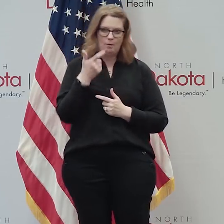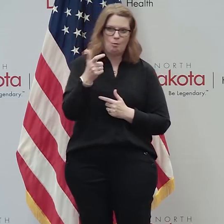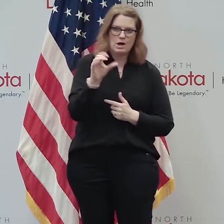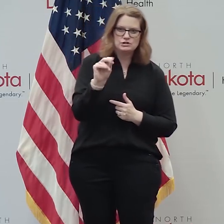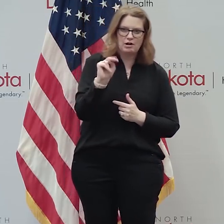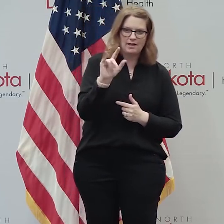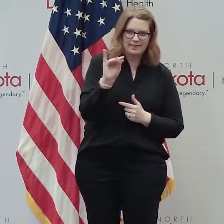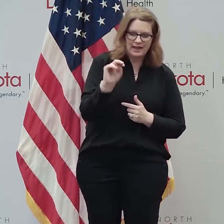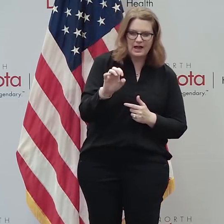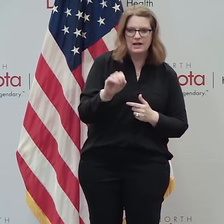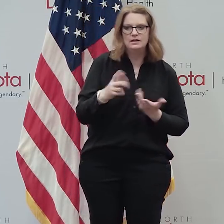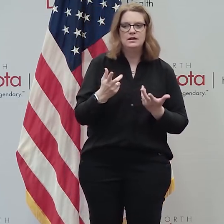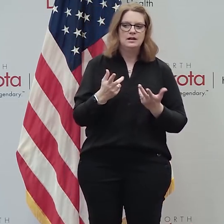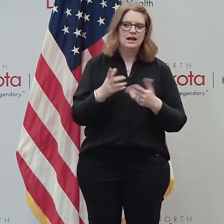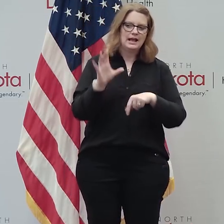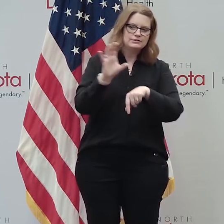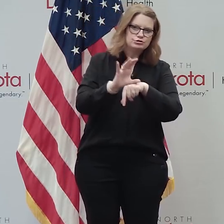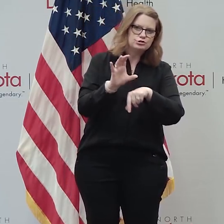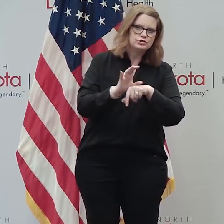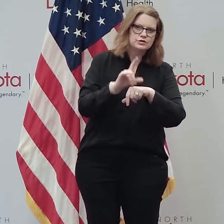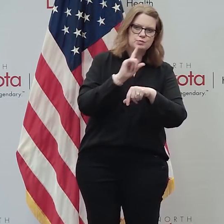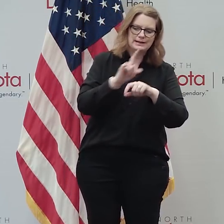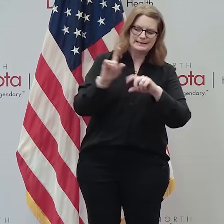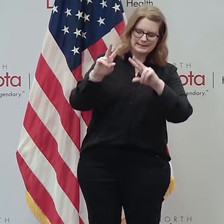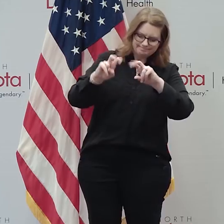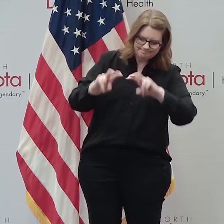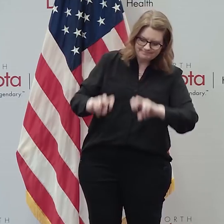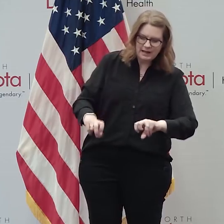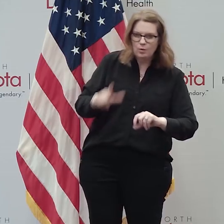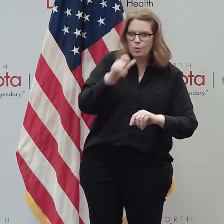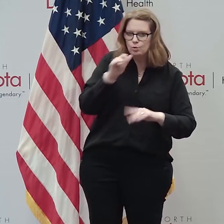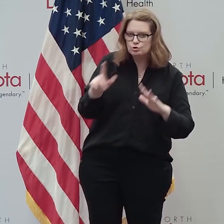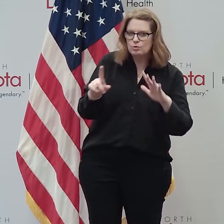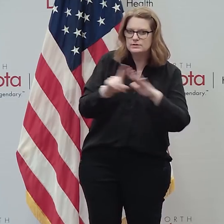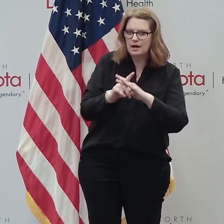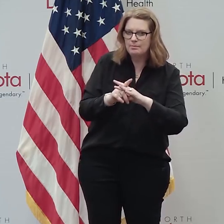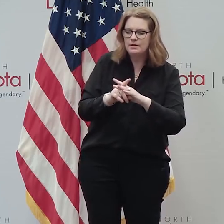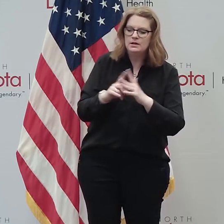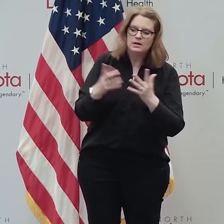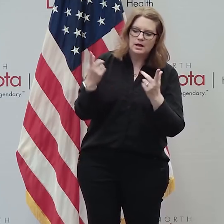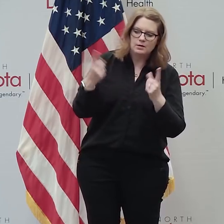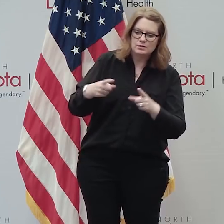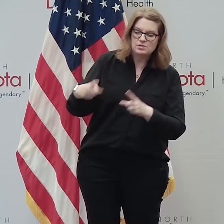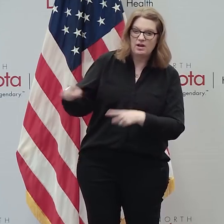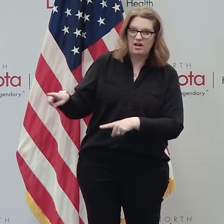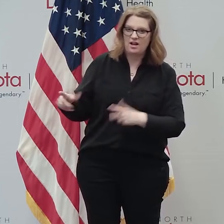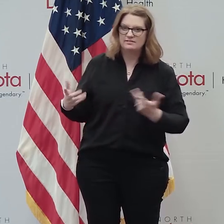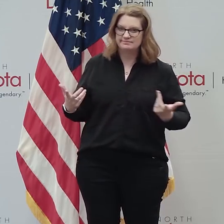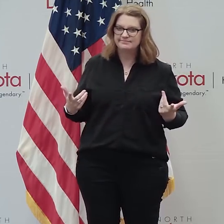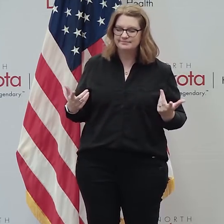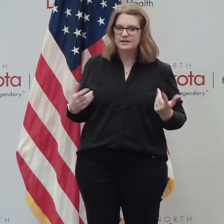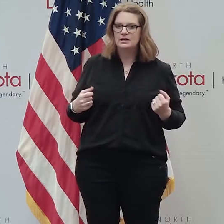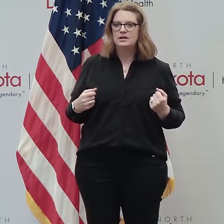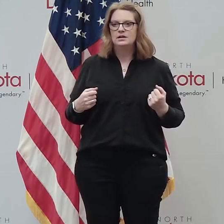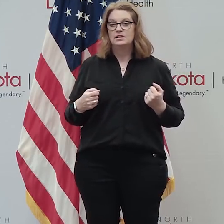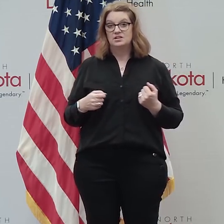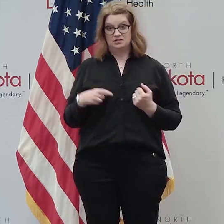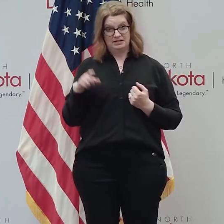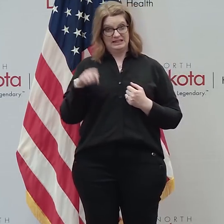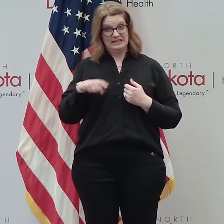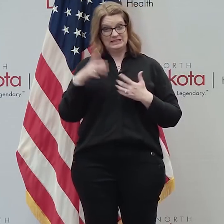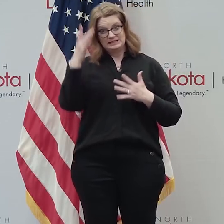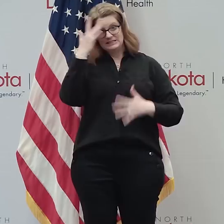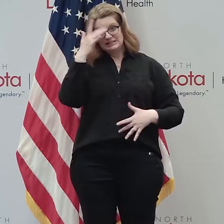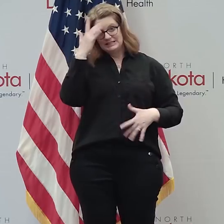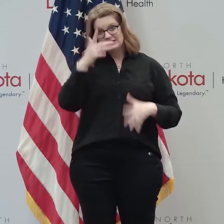their congregations. If it, again, because knowing that this disease has got more risk for people that